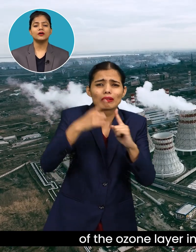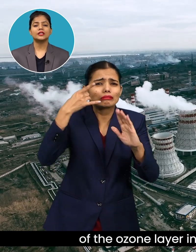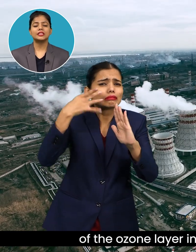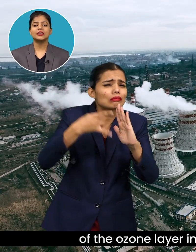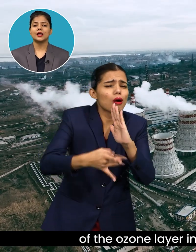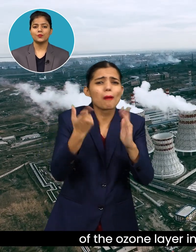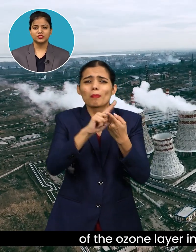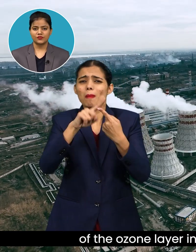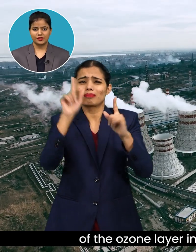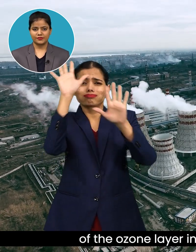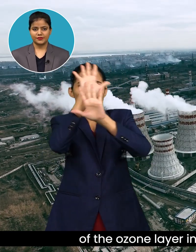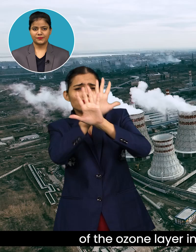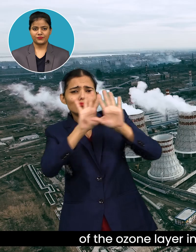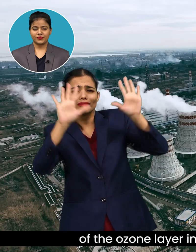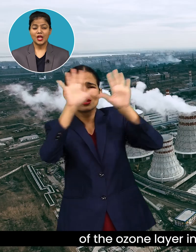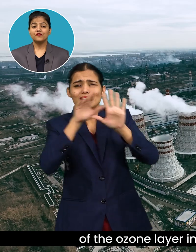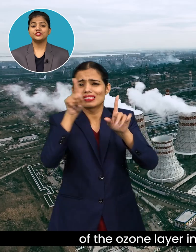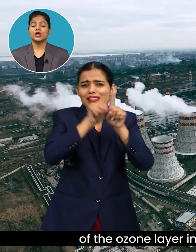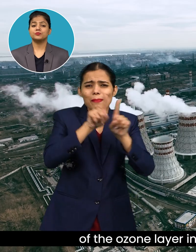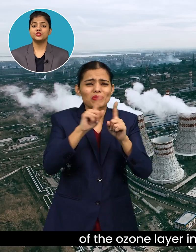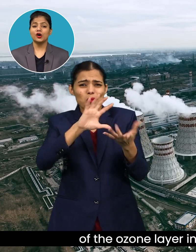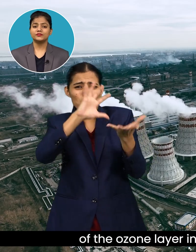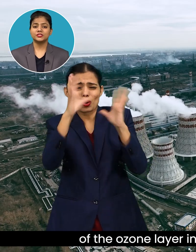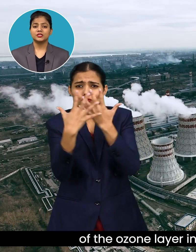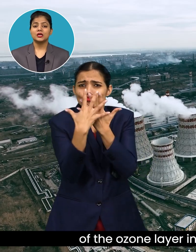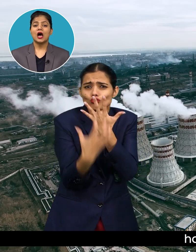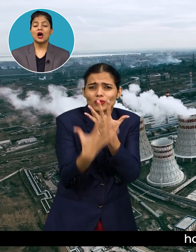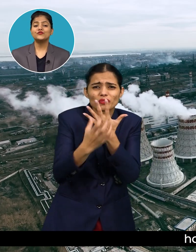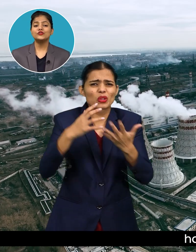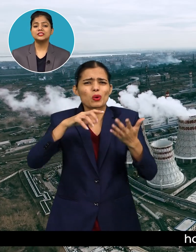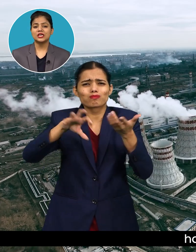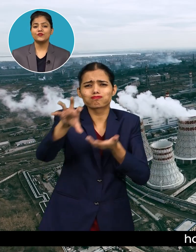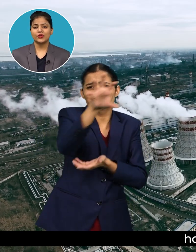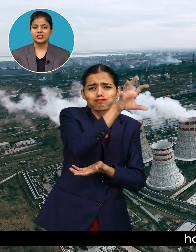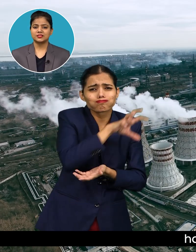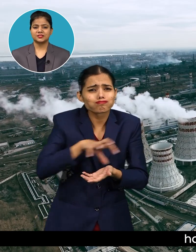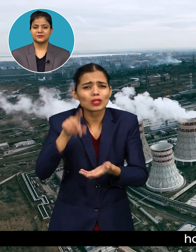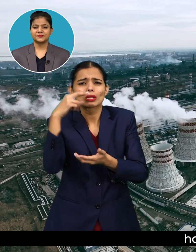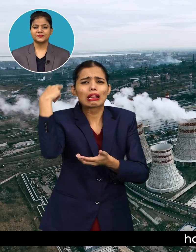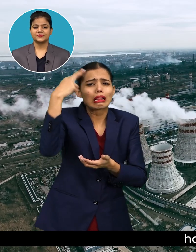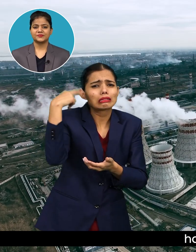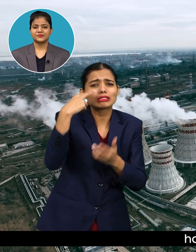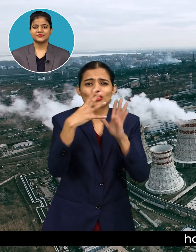ozone layer in the atmosphere, which absorbs harmful sun rays.